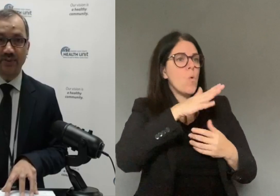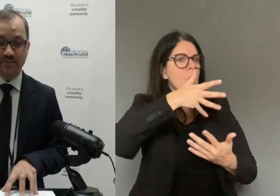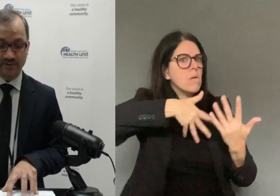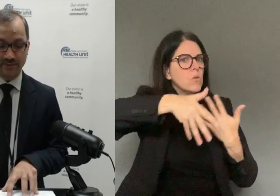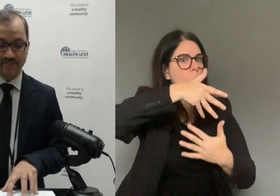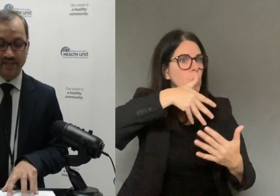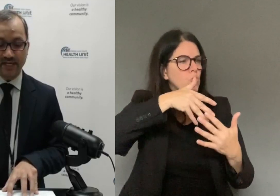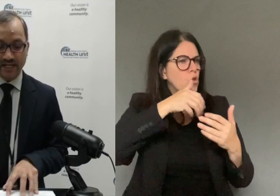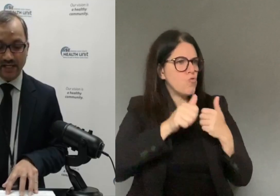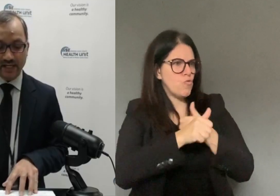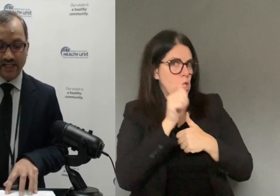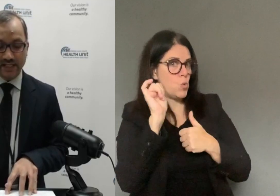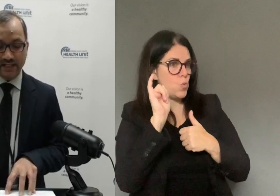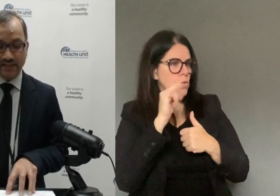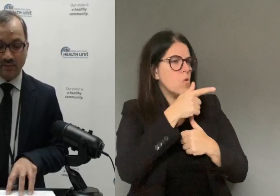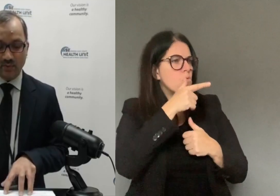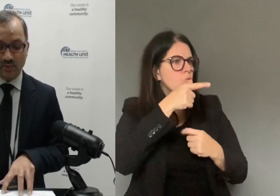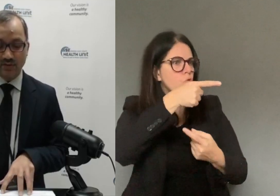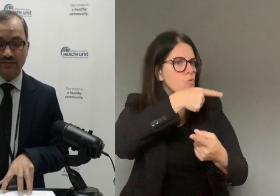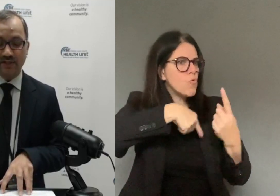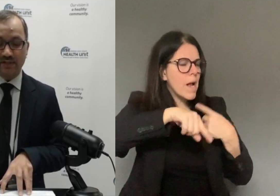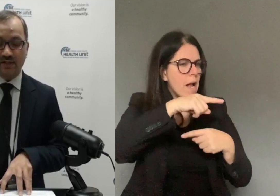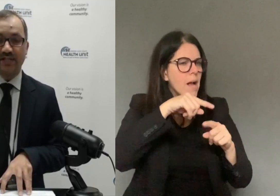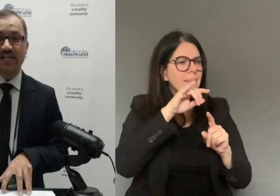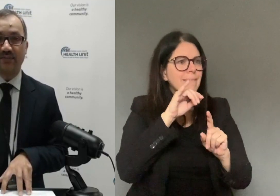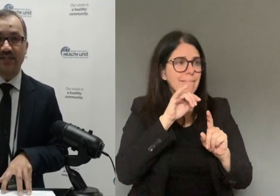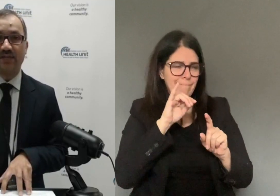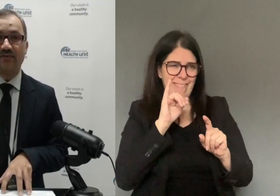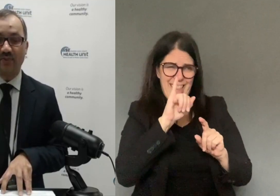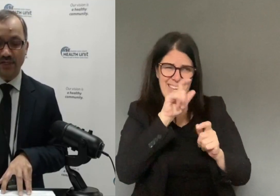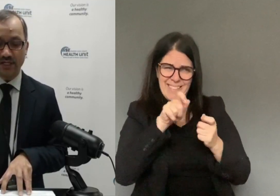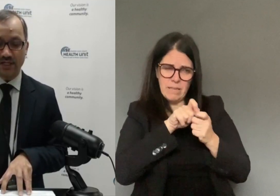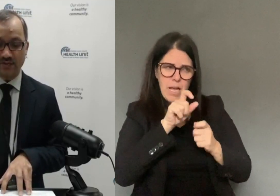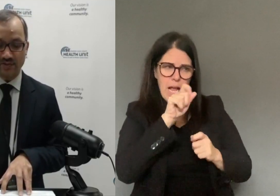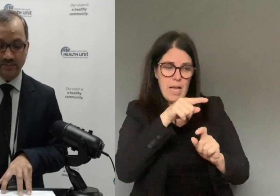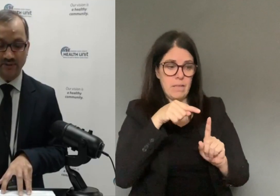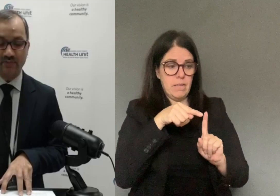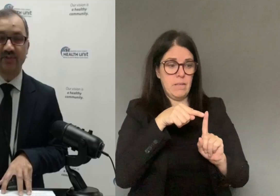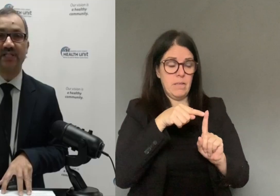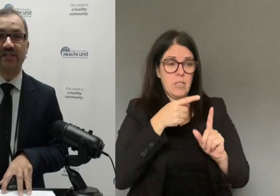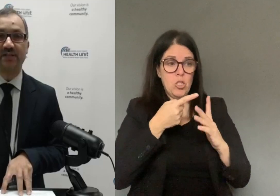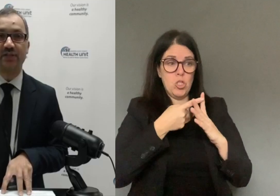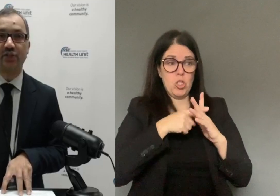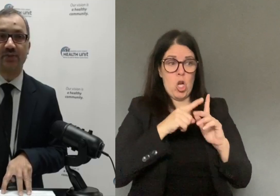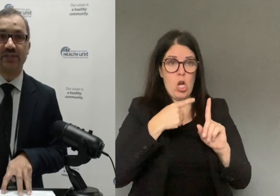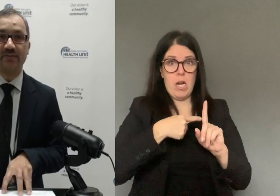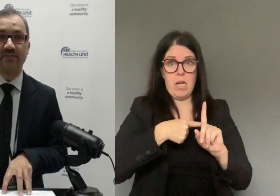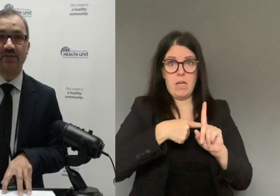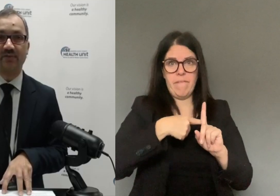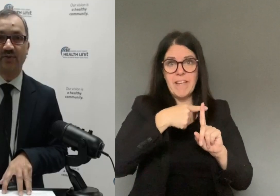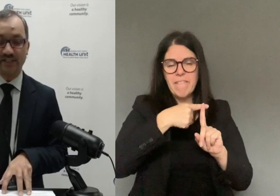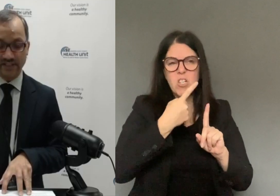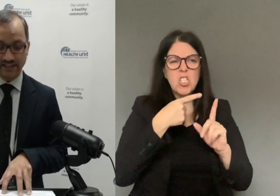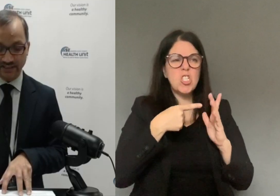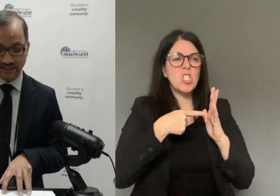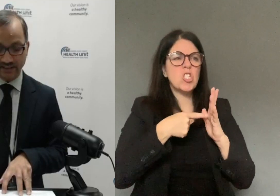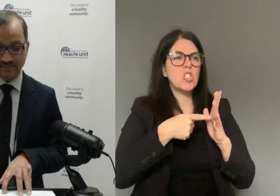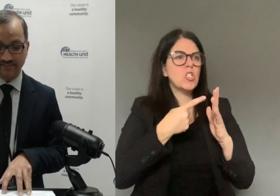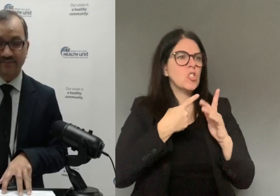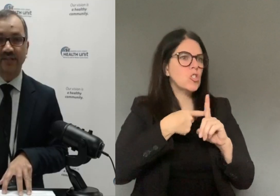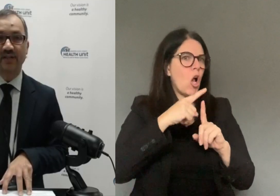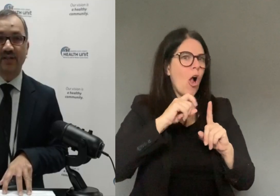about people and who they were in contact with 48 hours before they start to show symptoms of